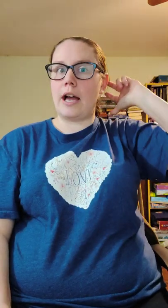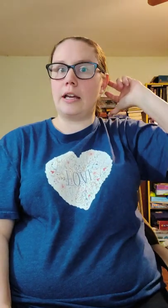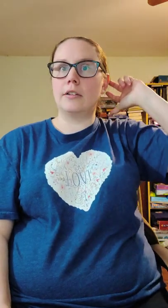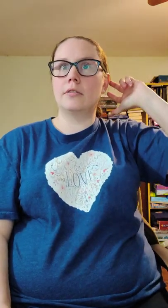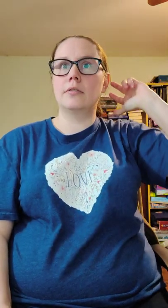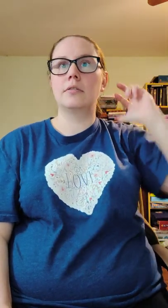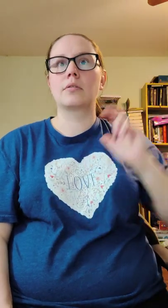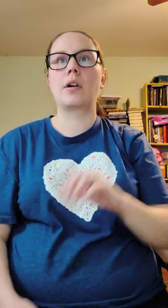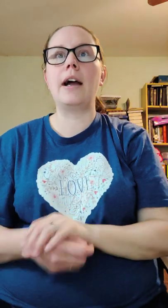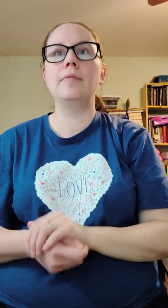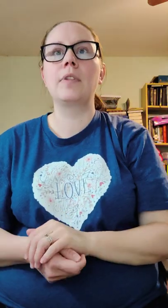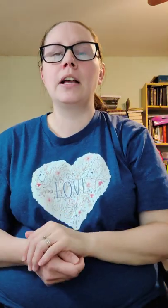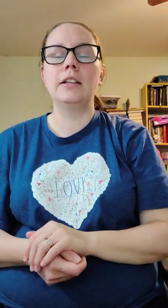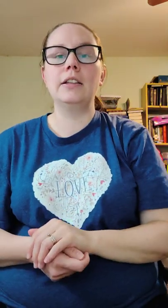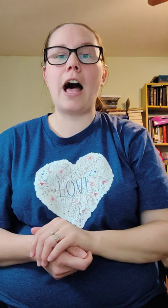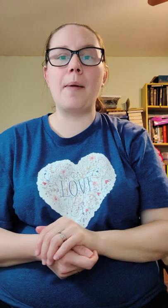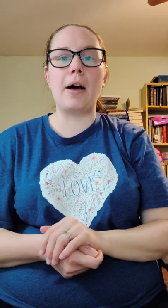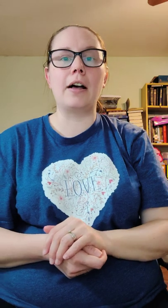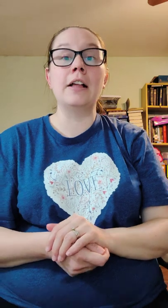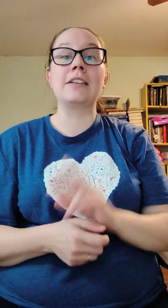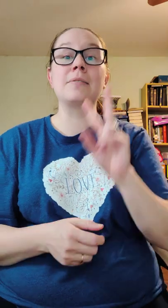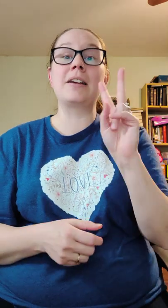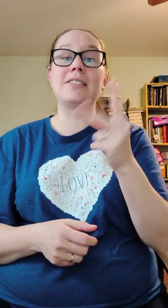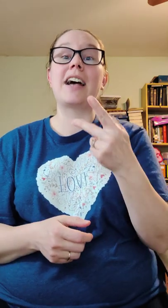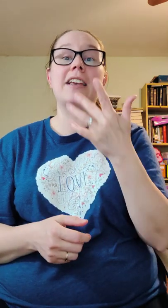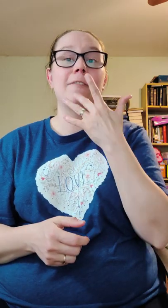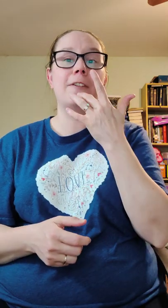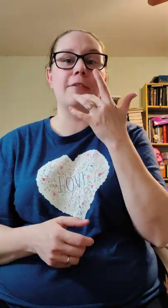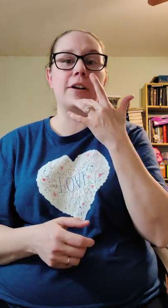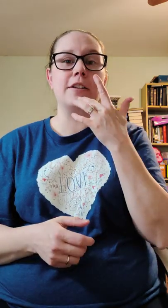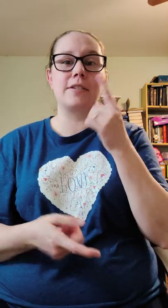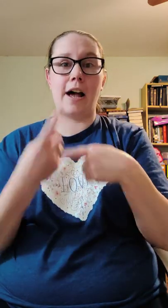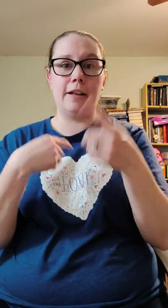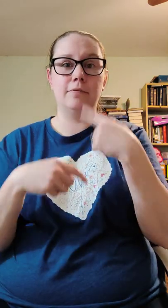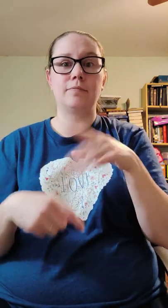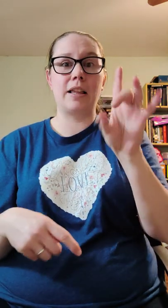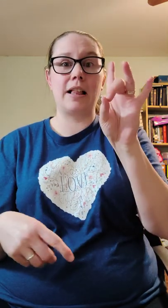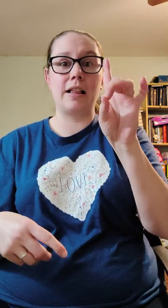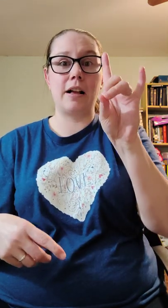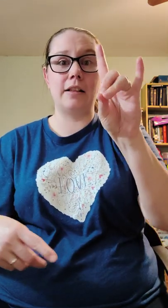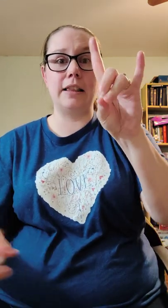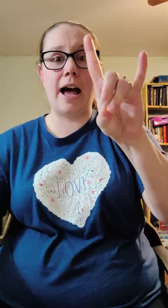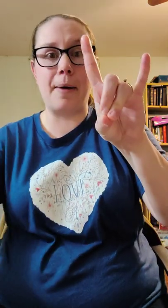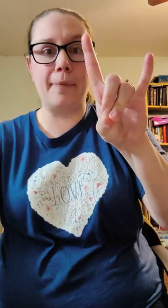Lion. Okay. Llama. This is my second favorite sign. Llama.